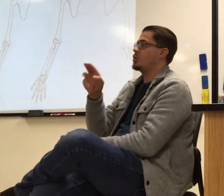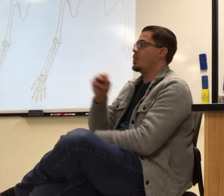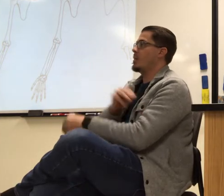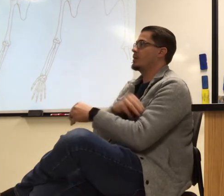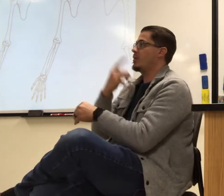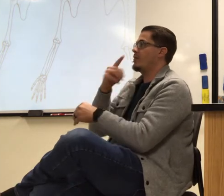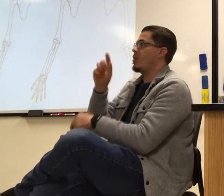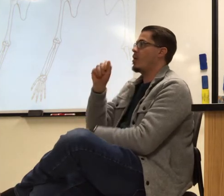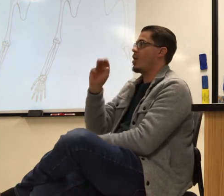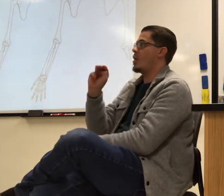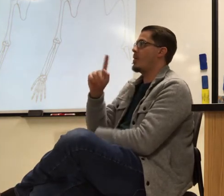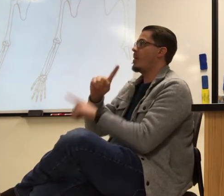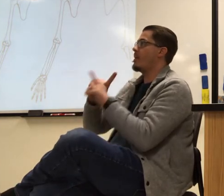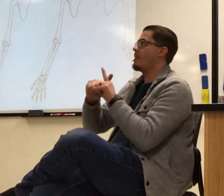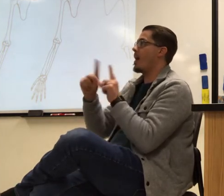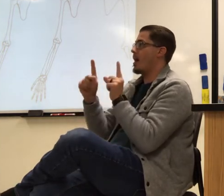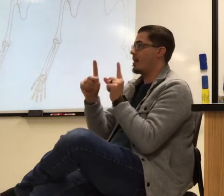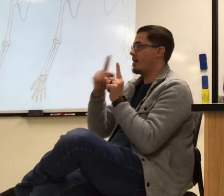but